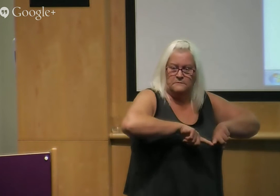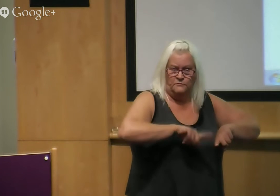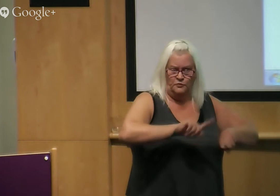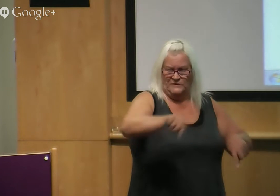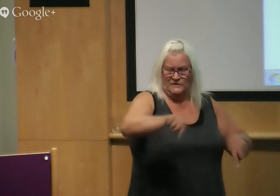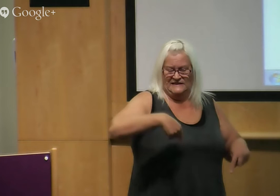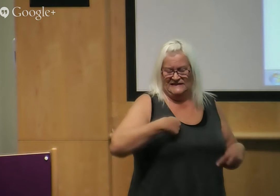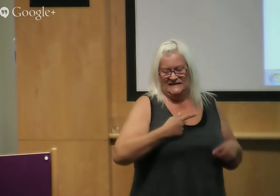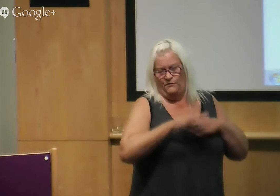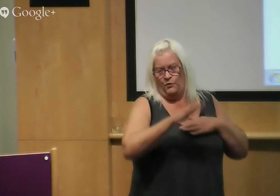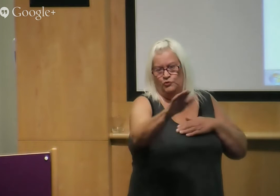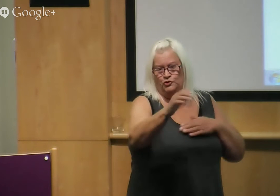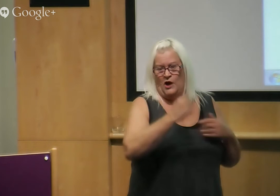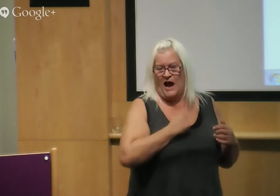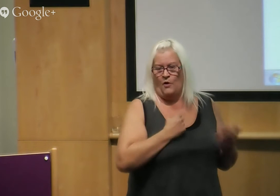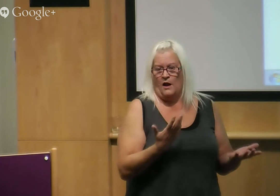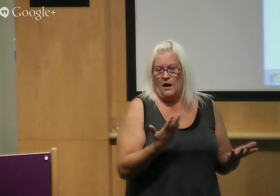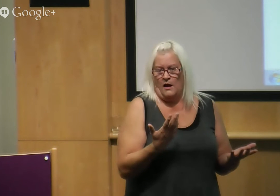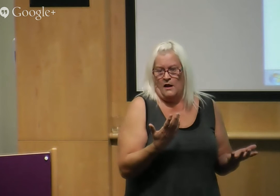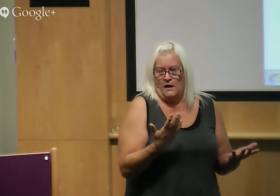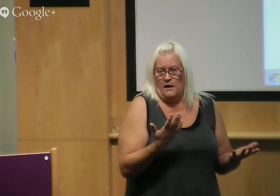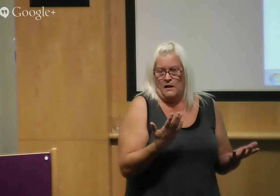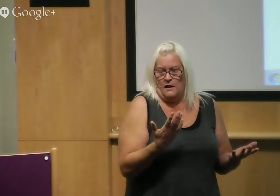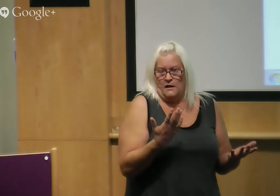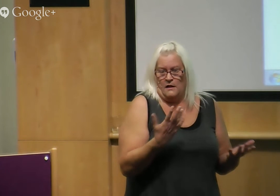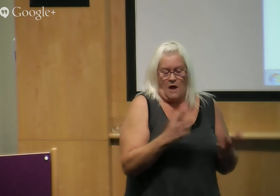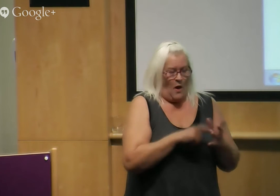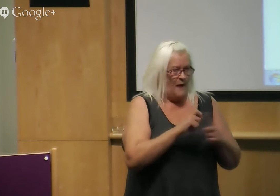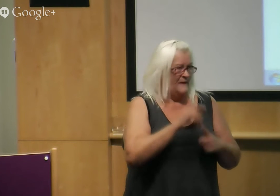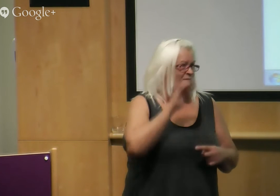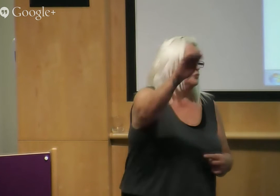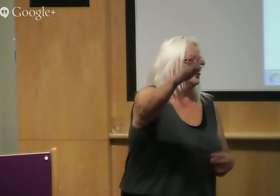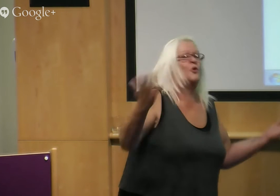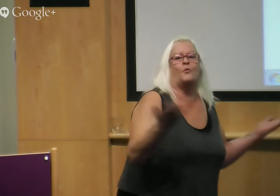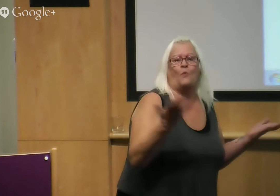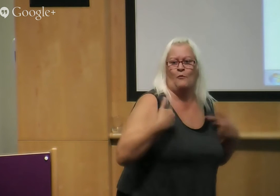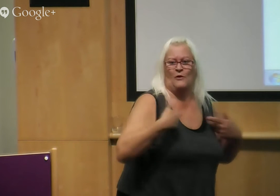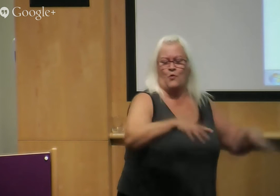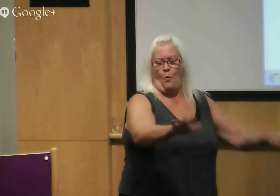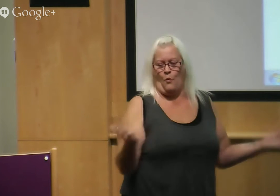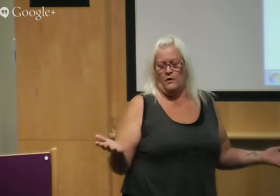other support mechanisms in place. However, I do think that we need to focus